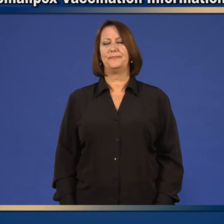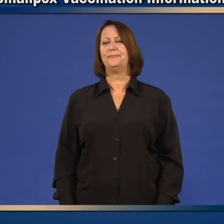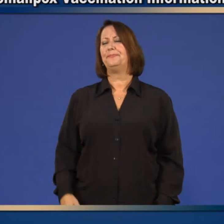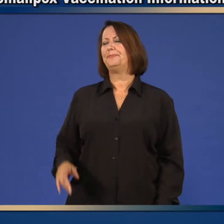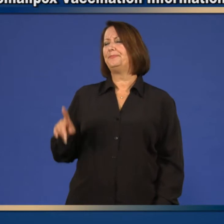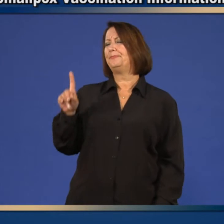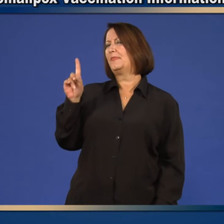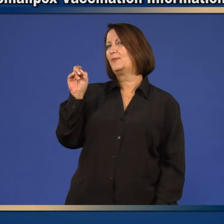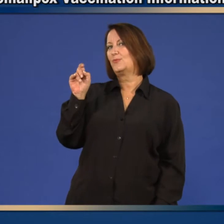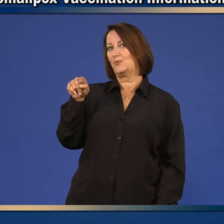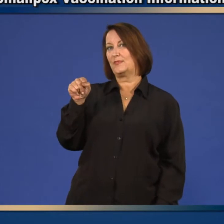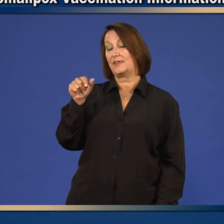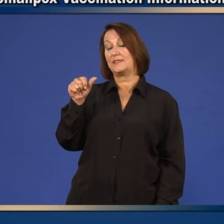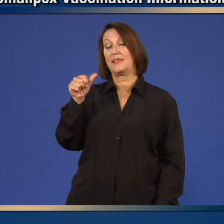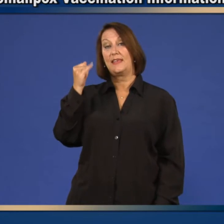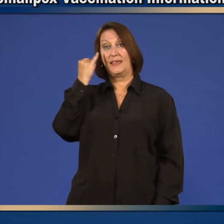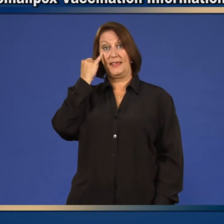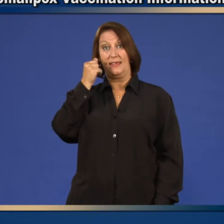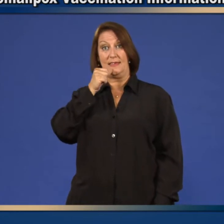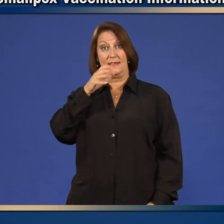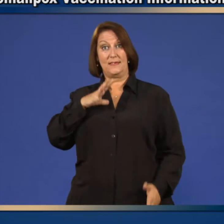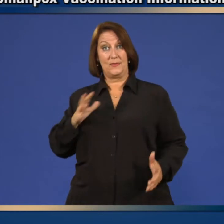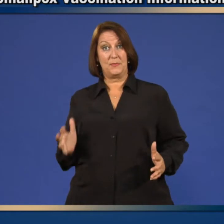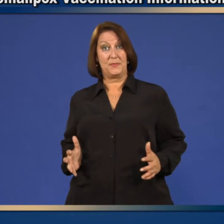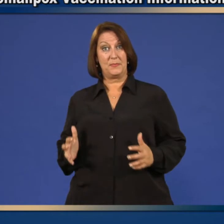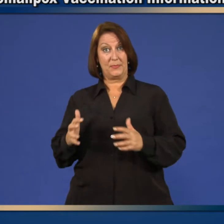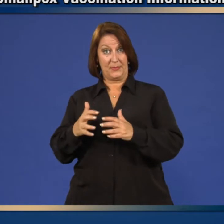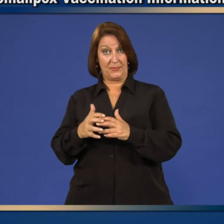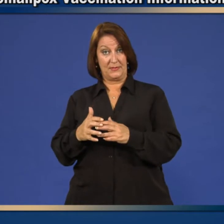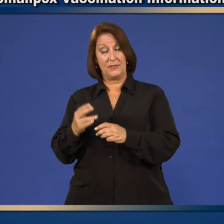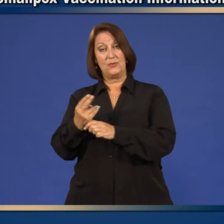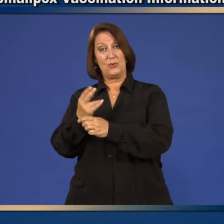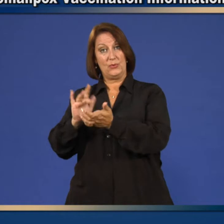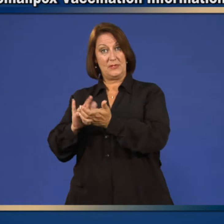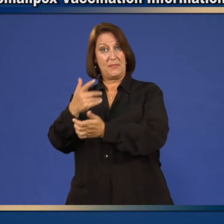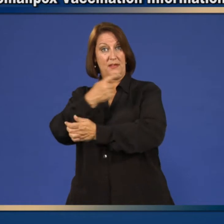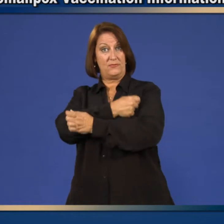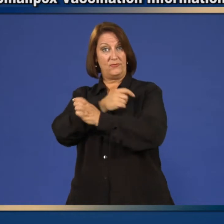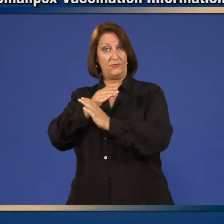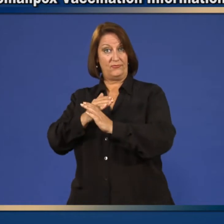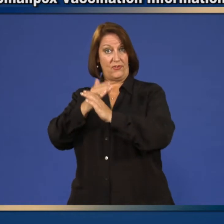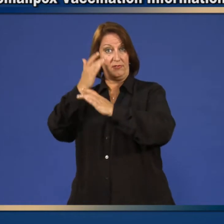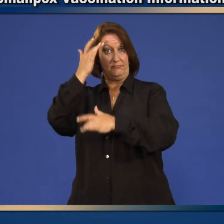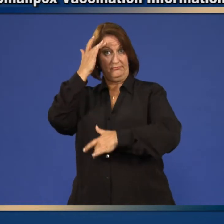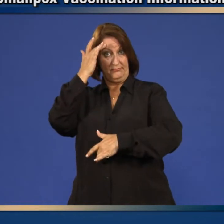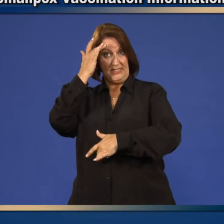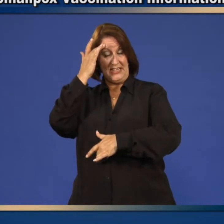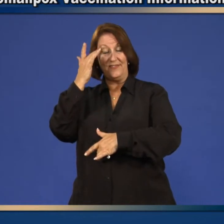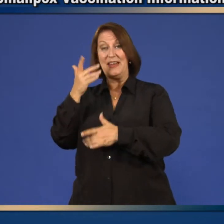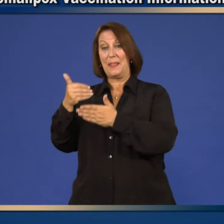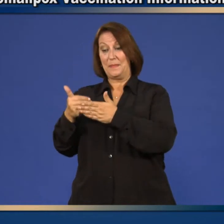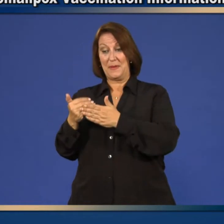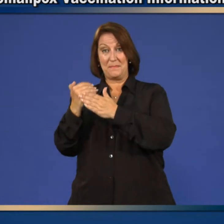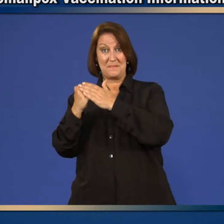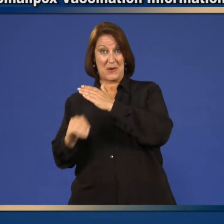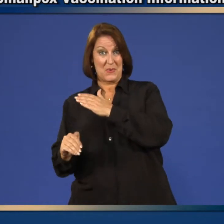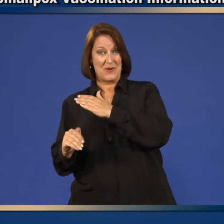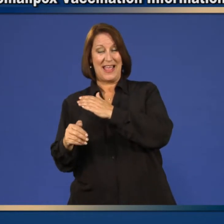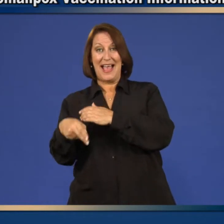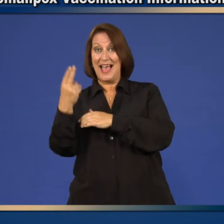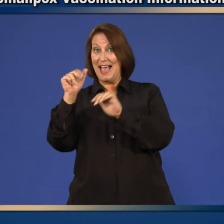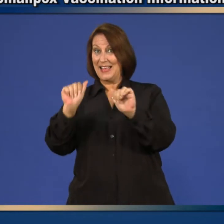Are babies born to pregnant women who have received smallpox vaccine at increased risk for birth